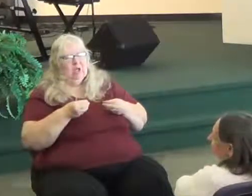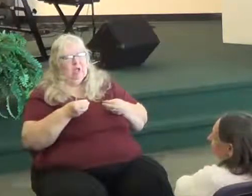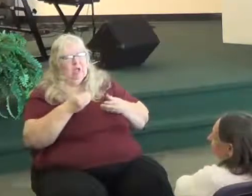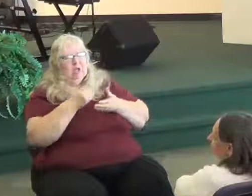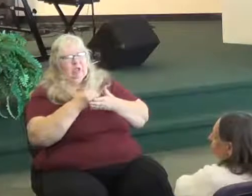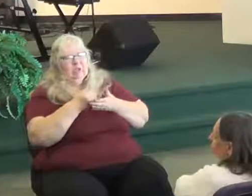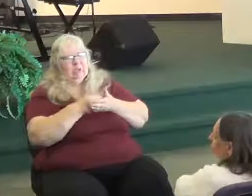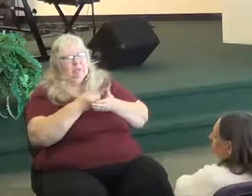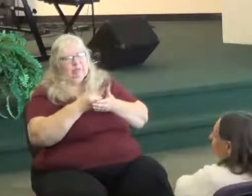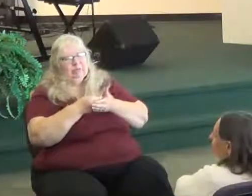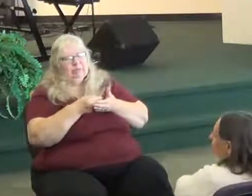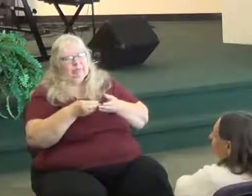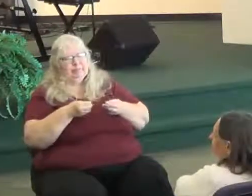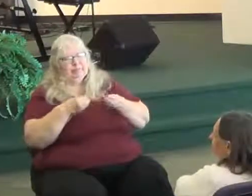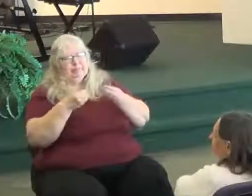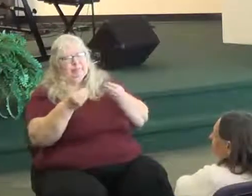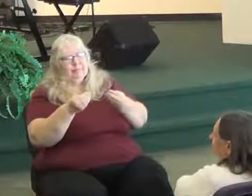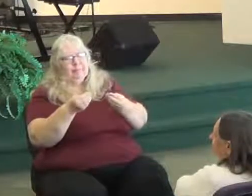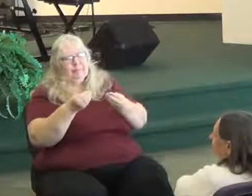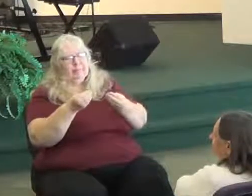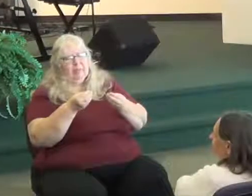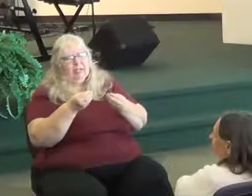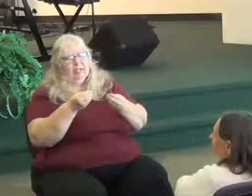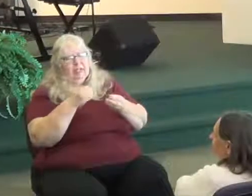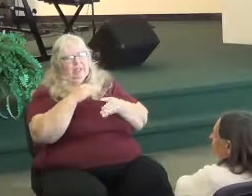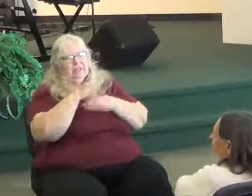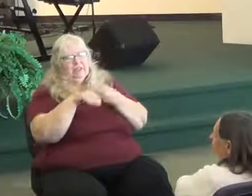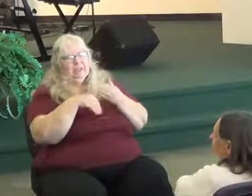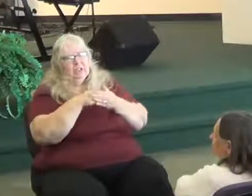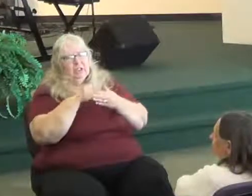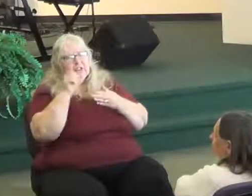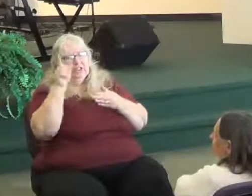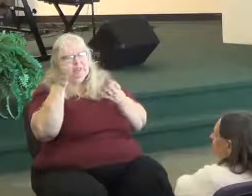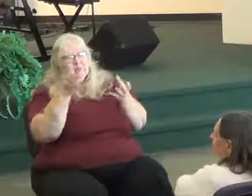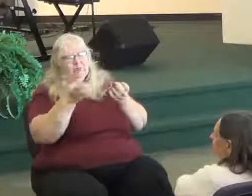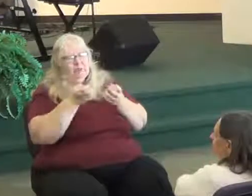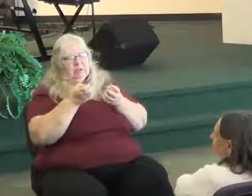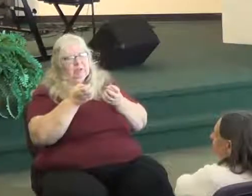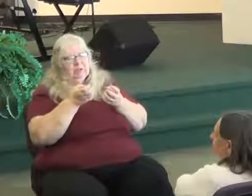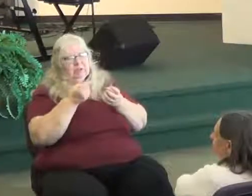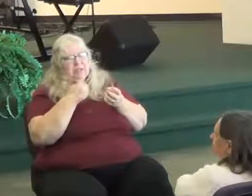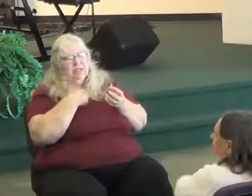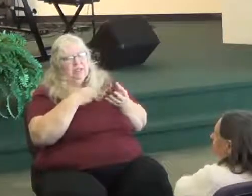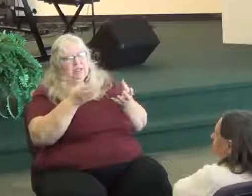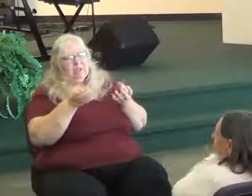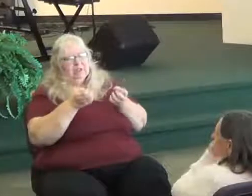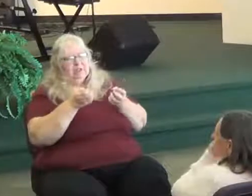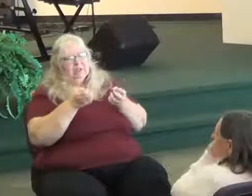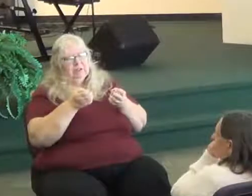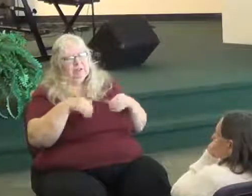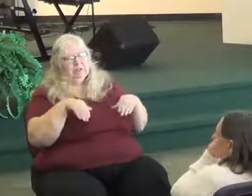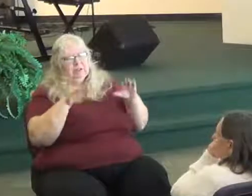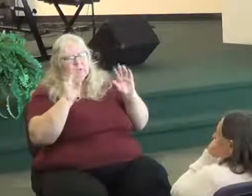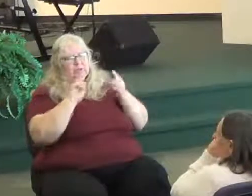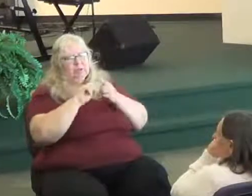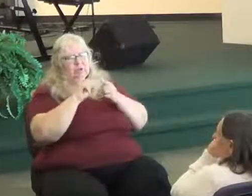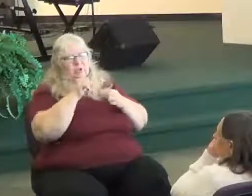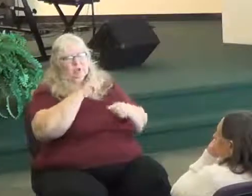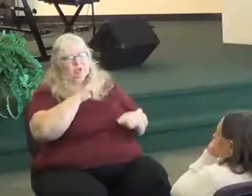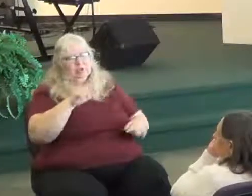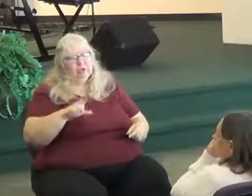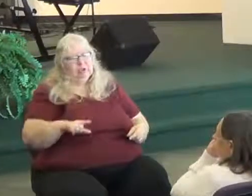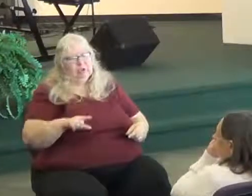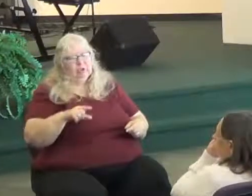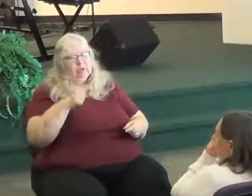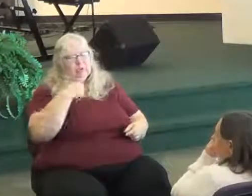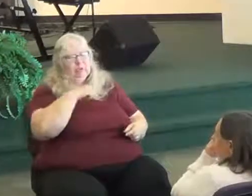and everybody together. So right now, I just want us all to surrender to the Lord. Every one of us